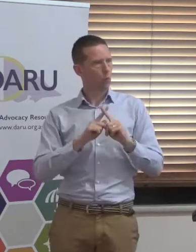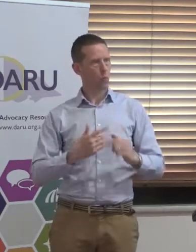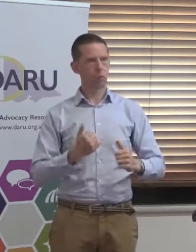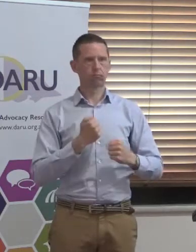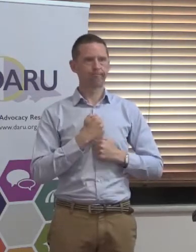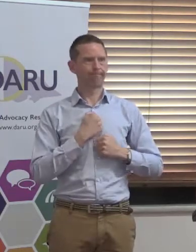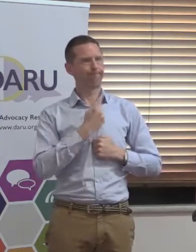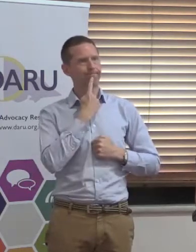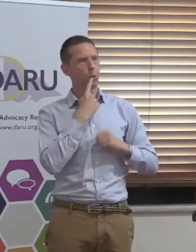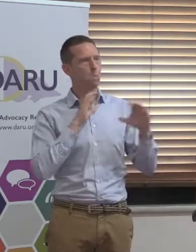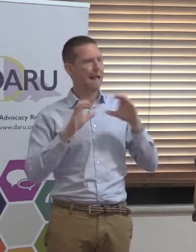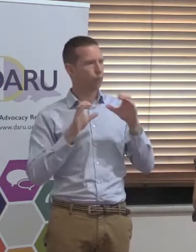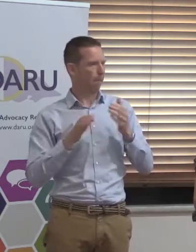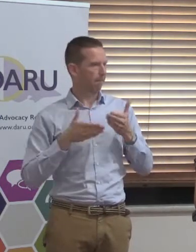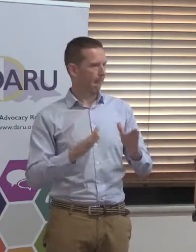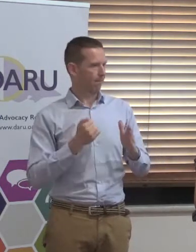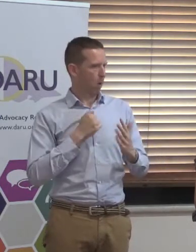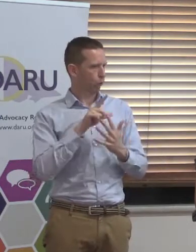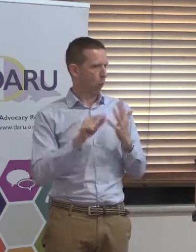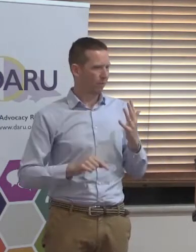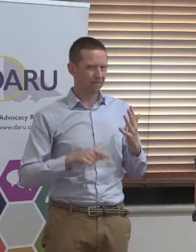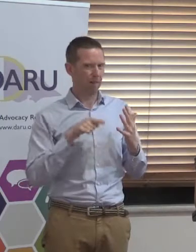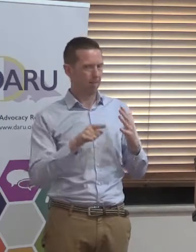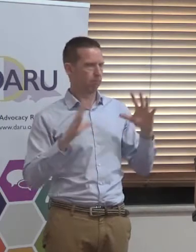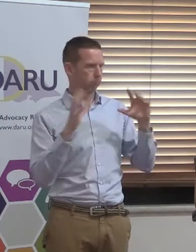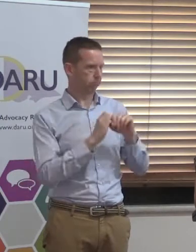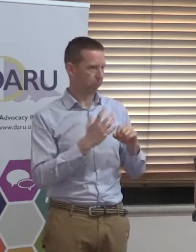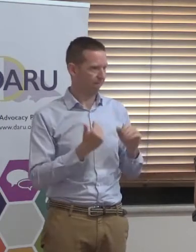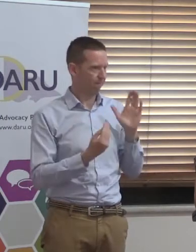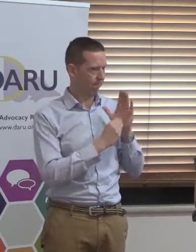choice, that kind of overview.